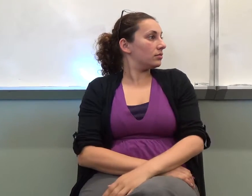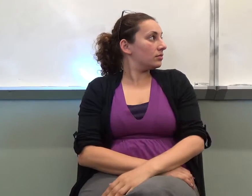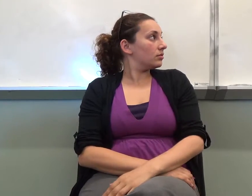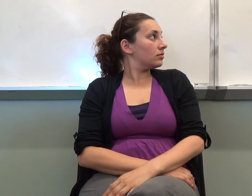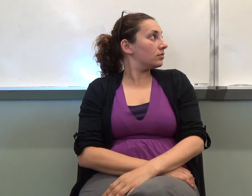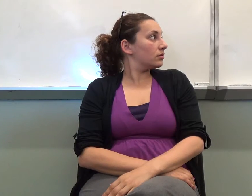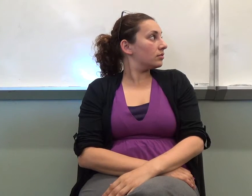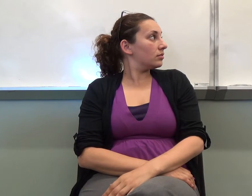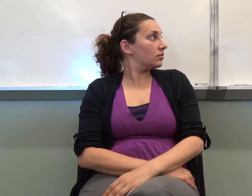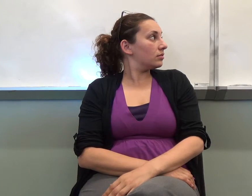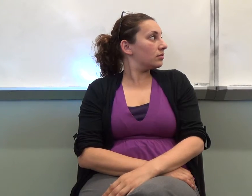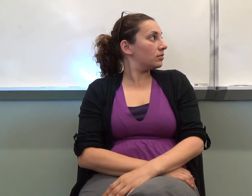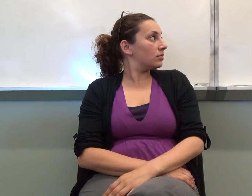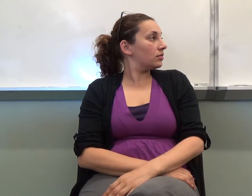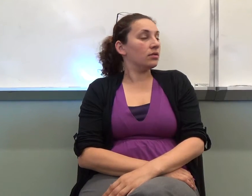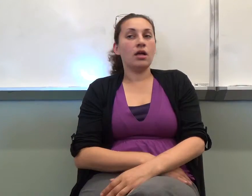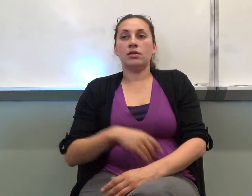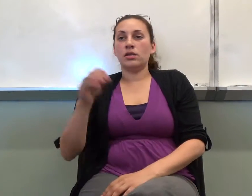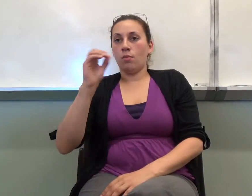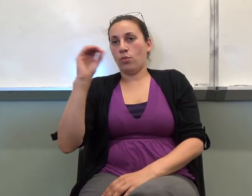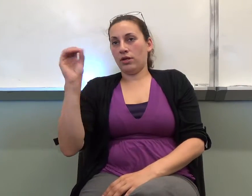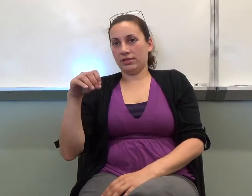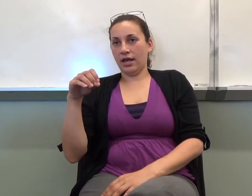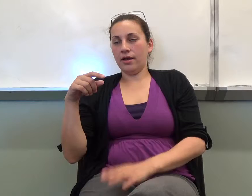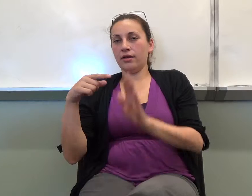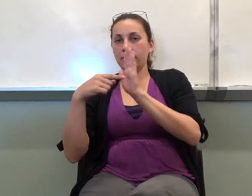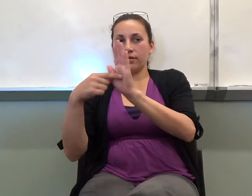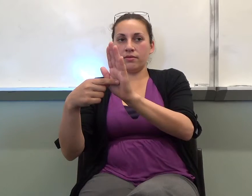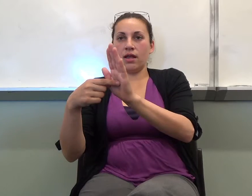This is the percent that represents, the percent of the total budget.